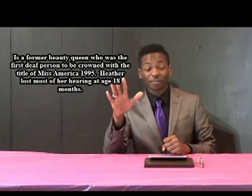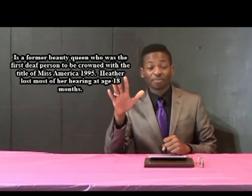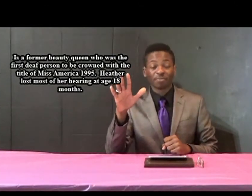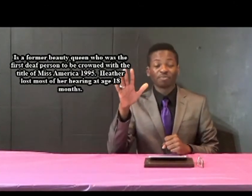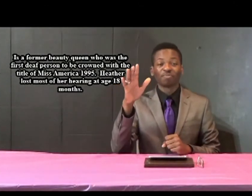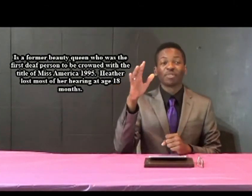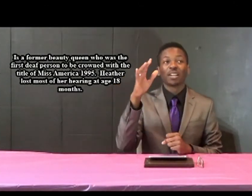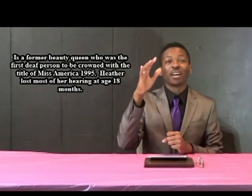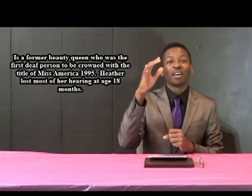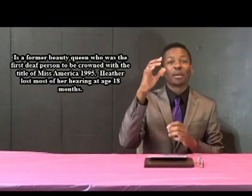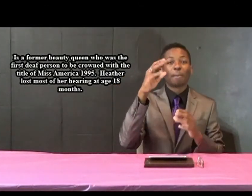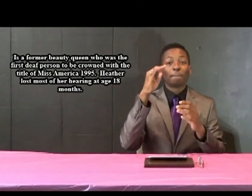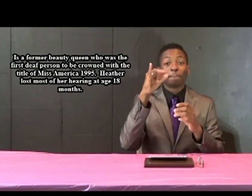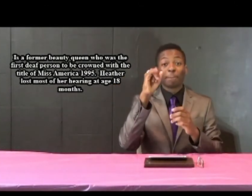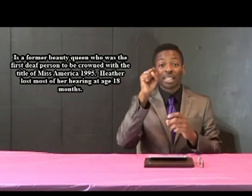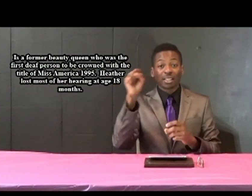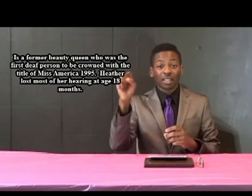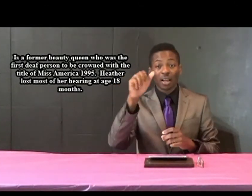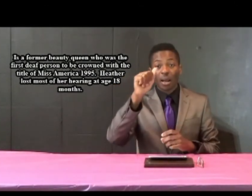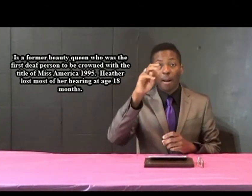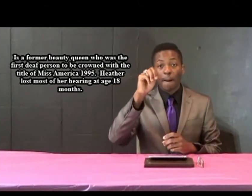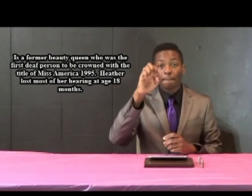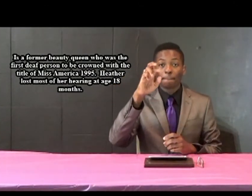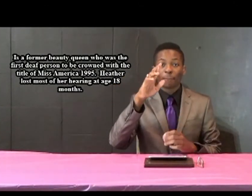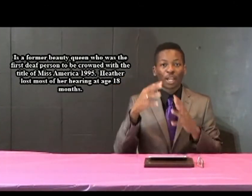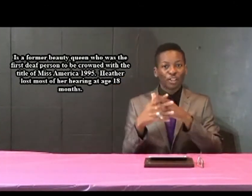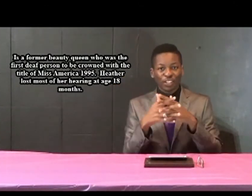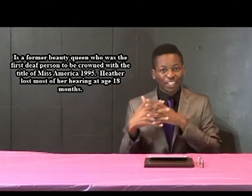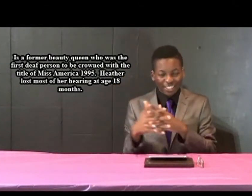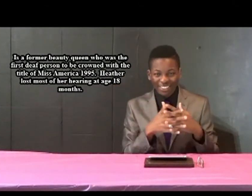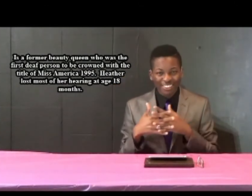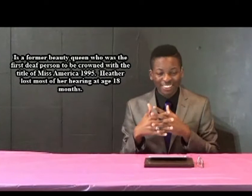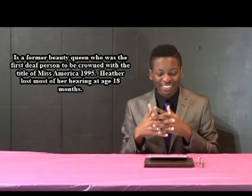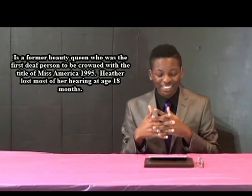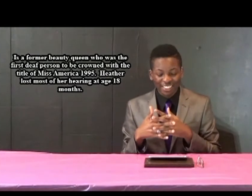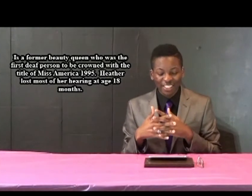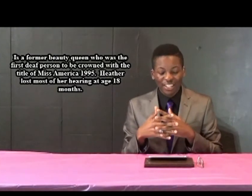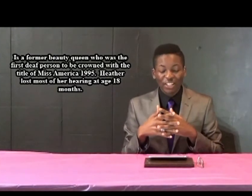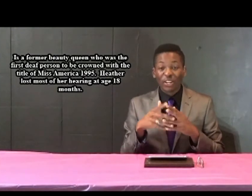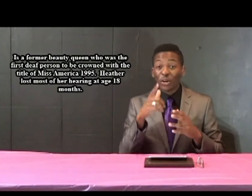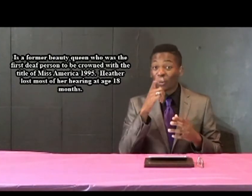she won an award in 1995 as Miss America,